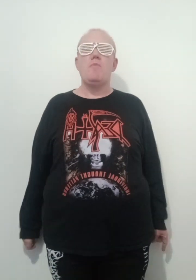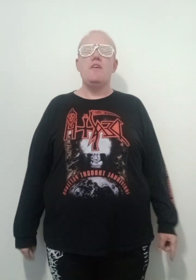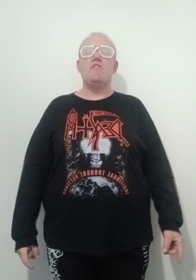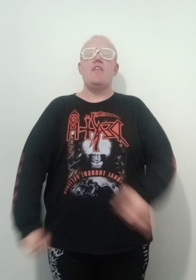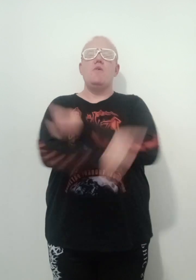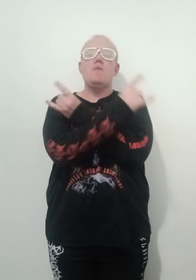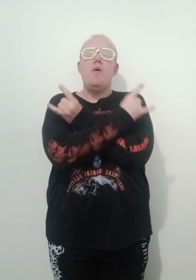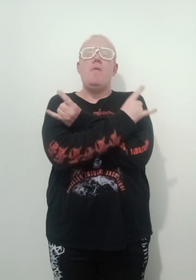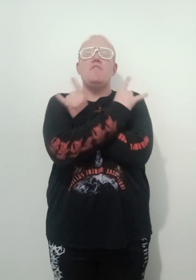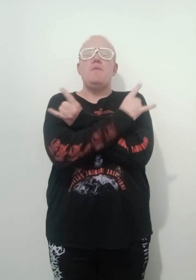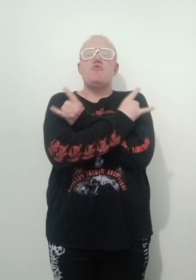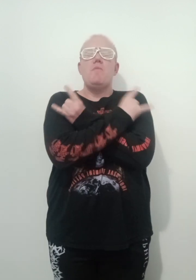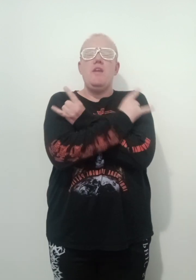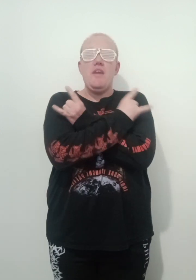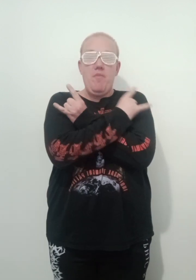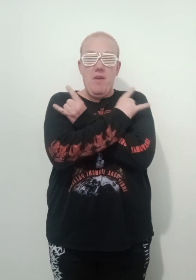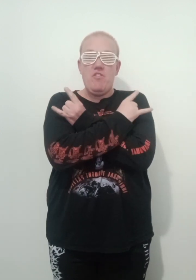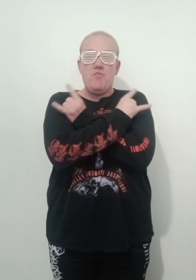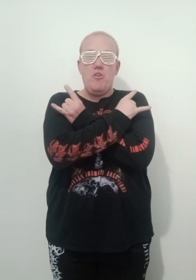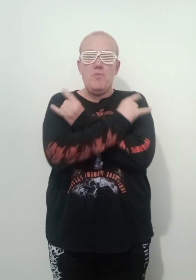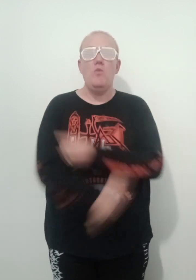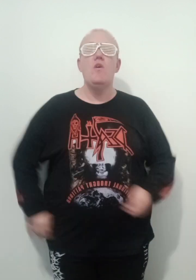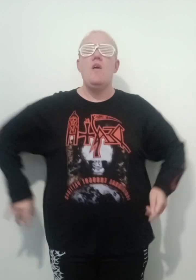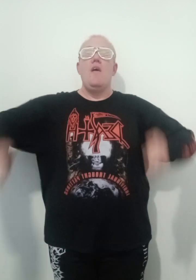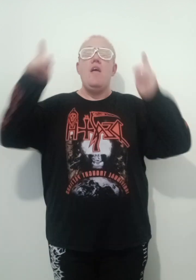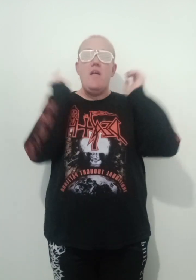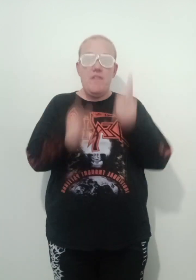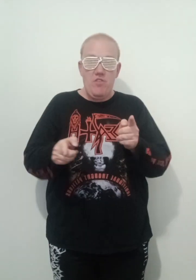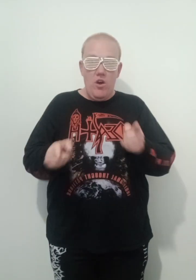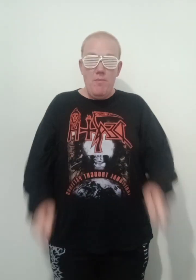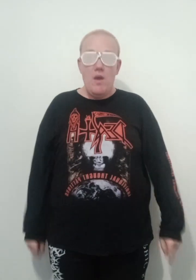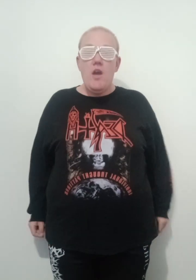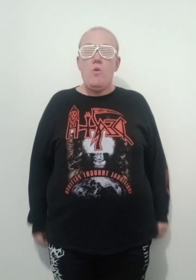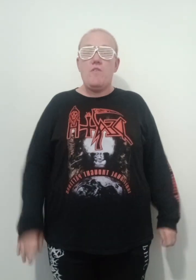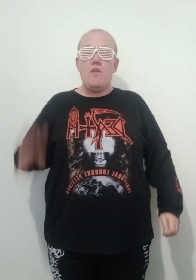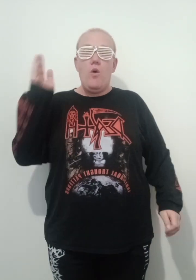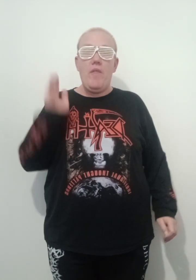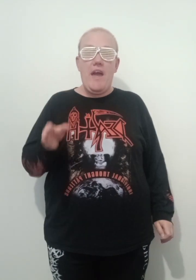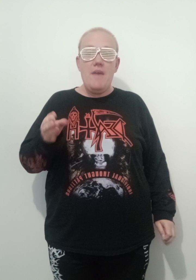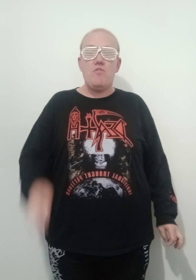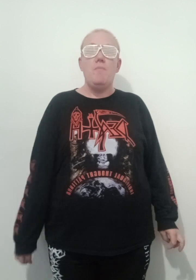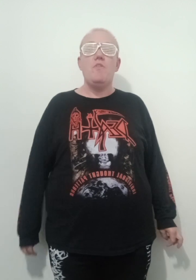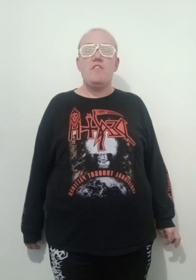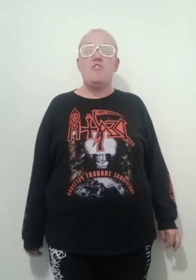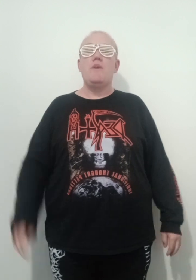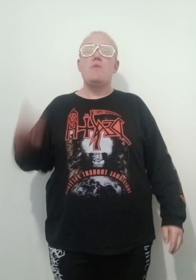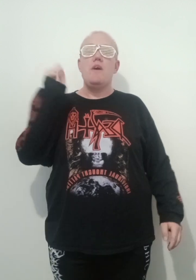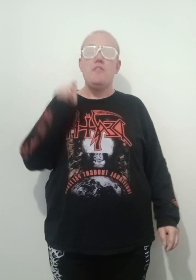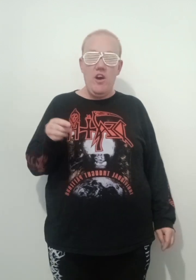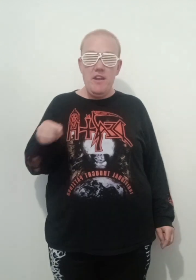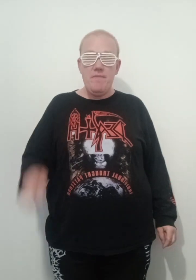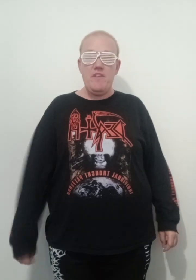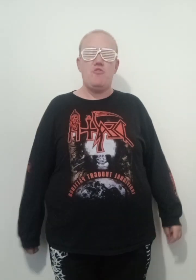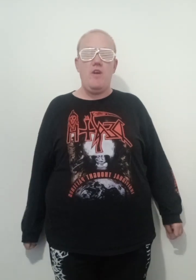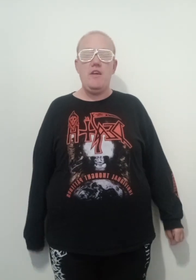League stats, where we pop off as much Rugby League information as possible. This time, we've got all the games from 1920 round 9 in Australian